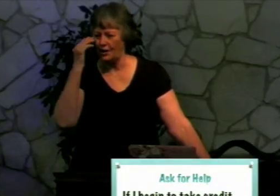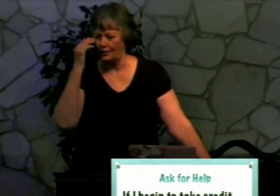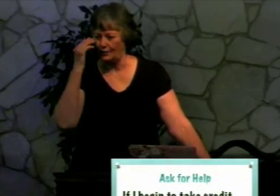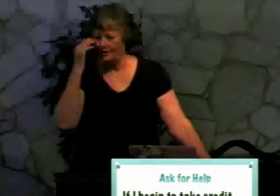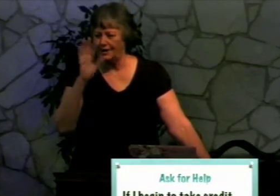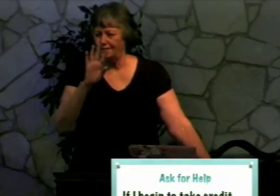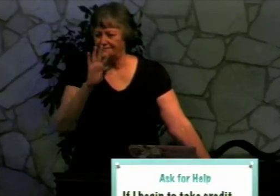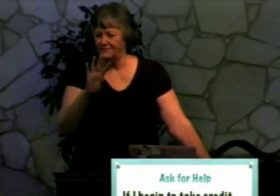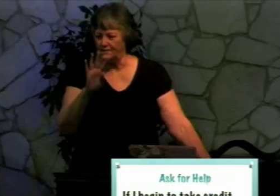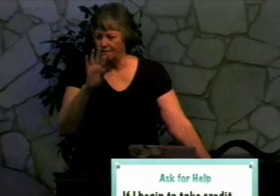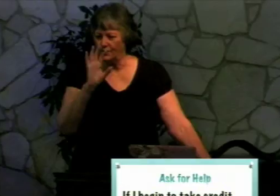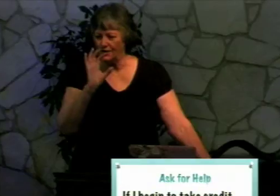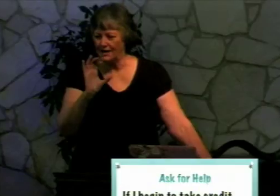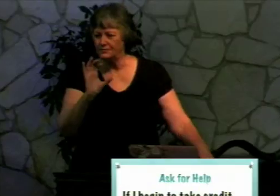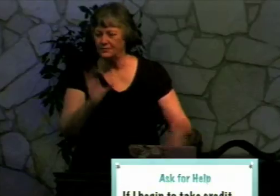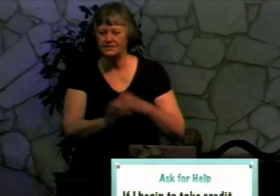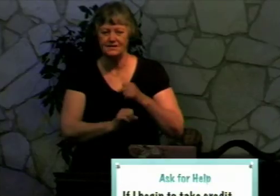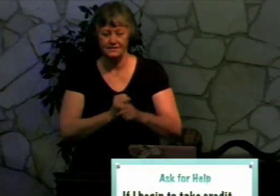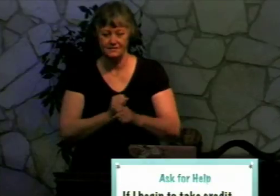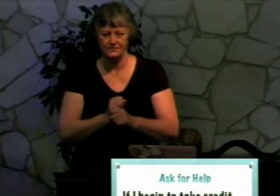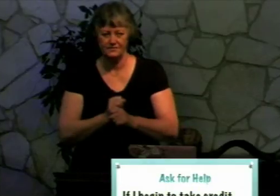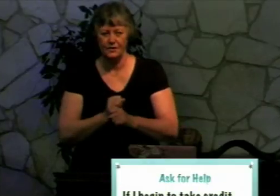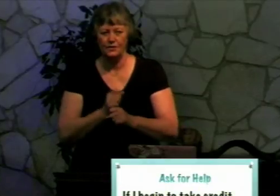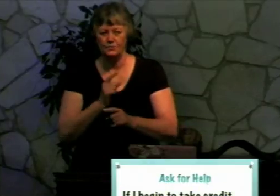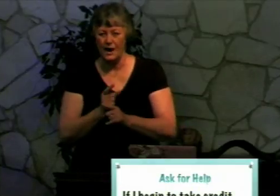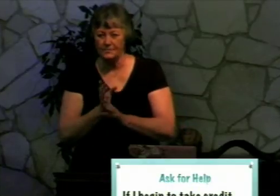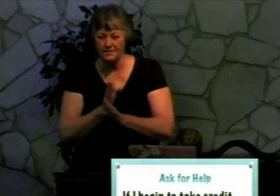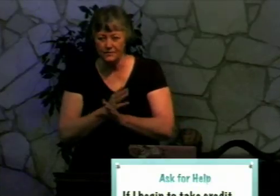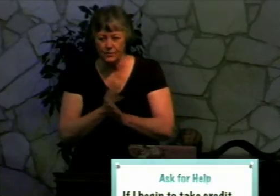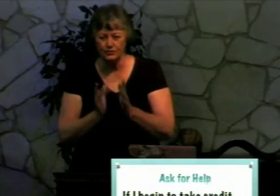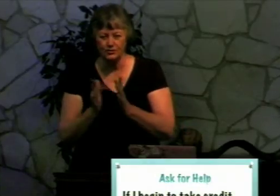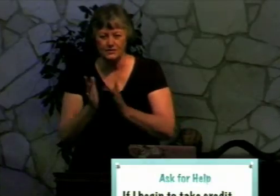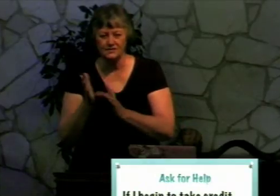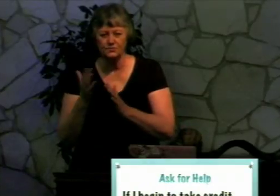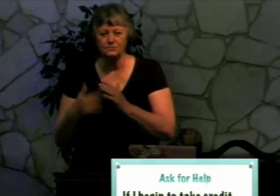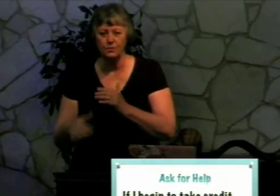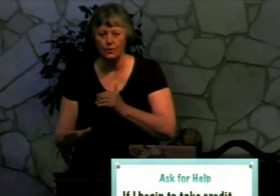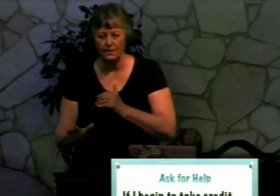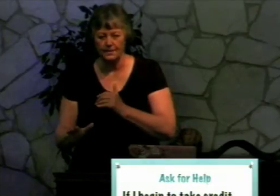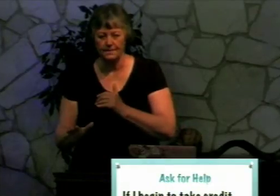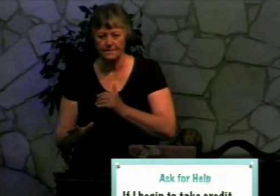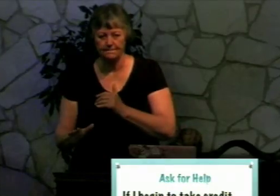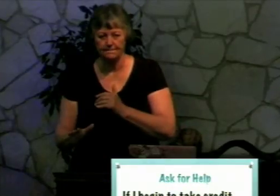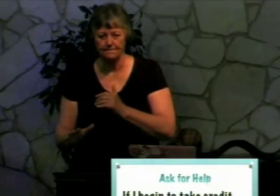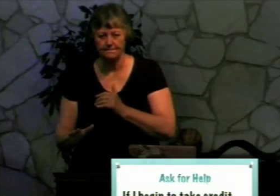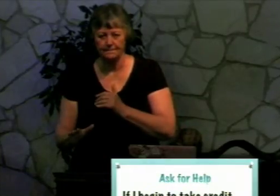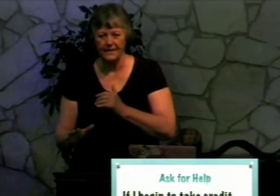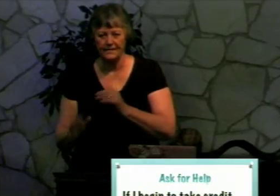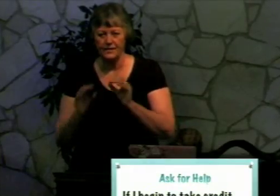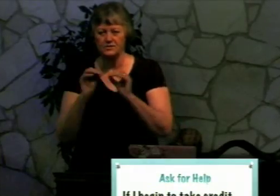know, for 400 years, right before Jesus was born, there was